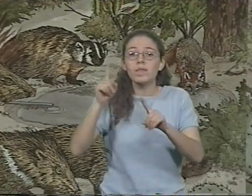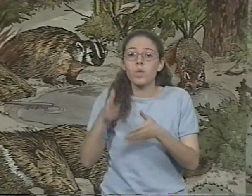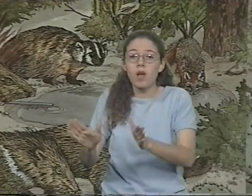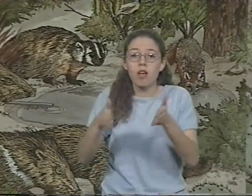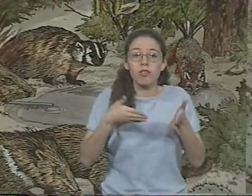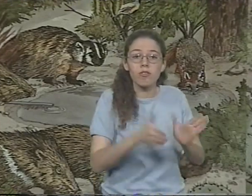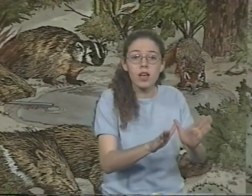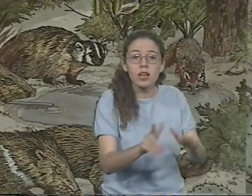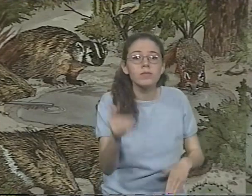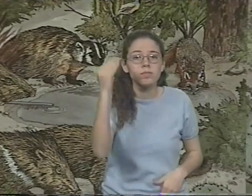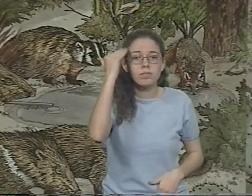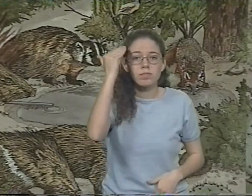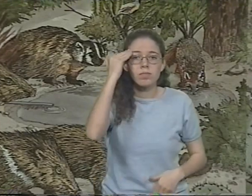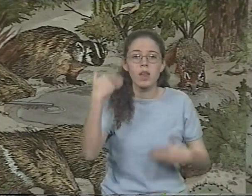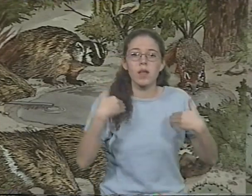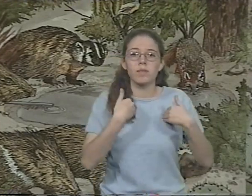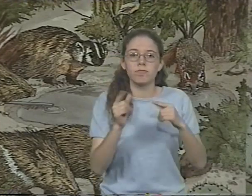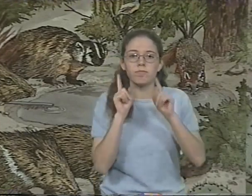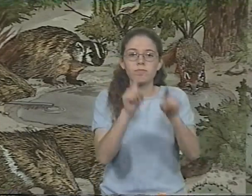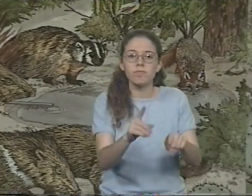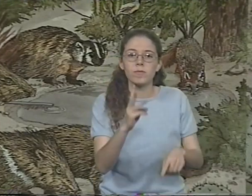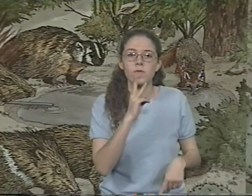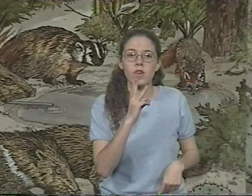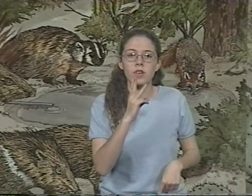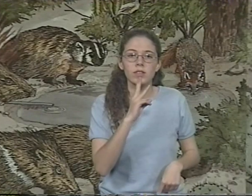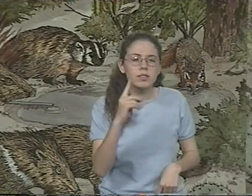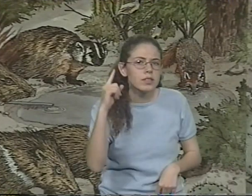the water hole, he had ways of knowing it was no longer being shunned.